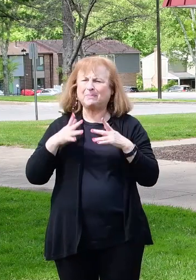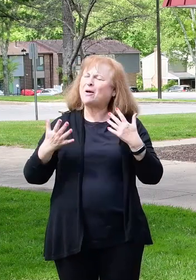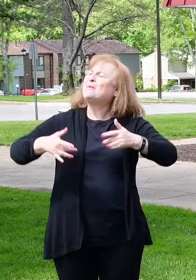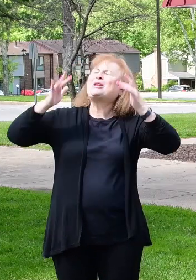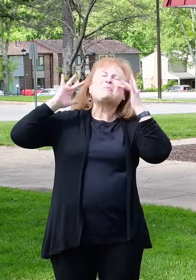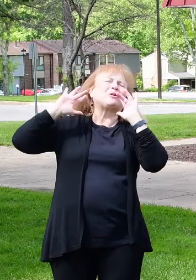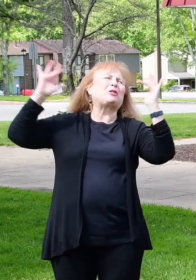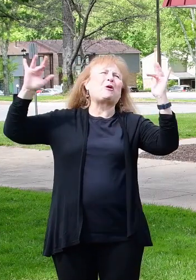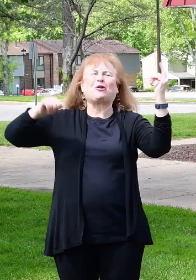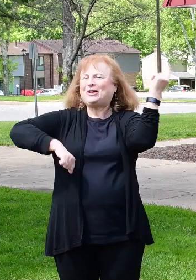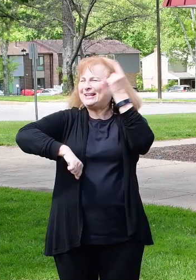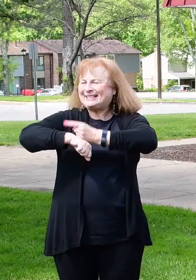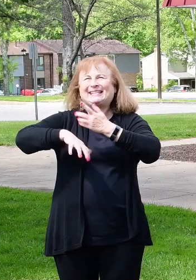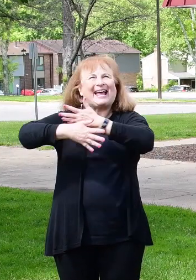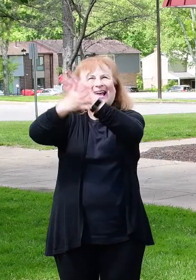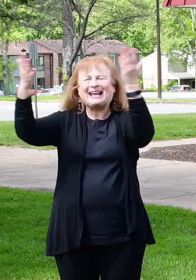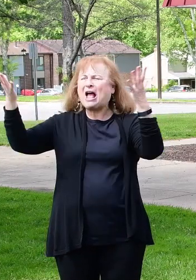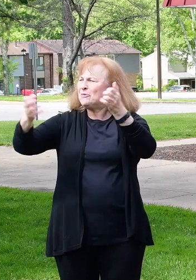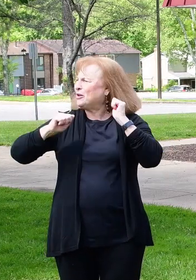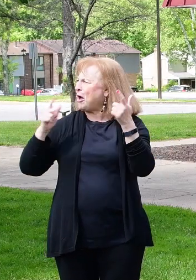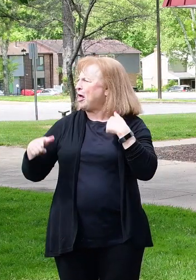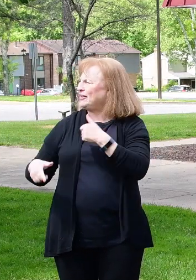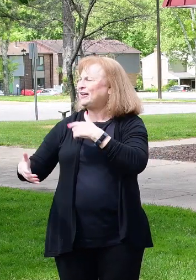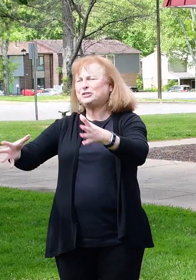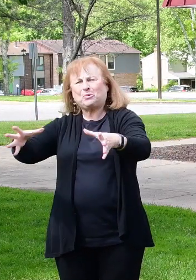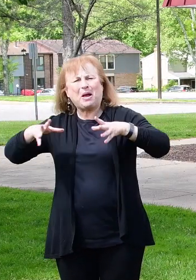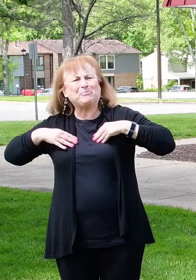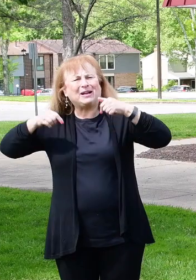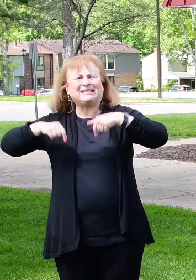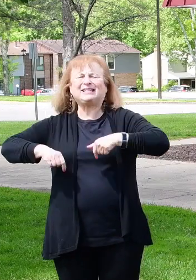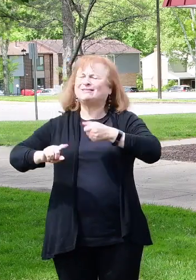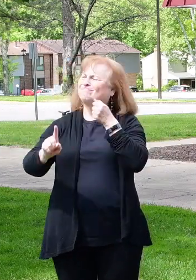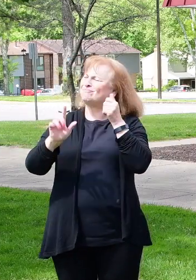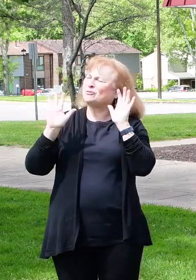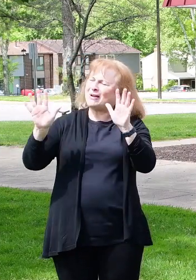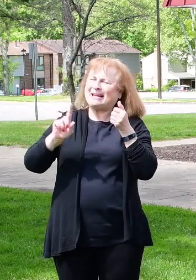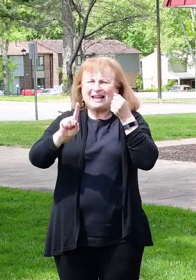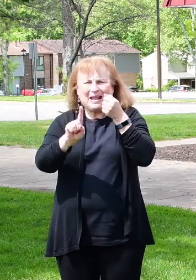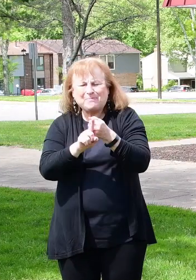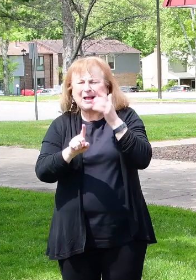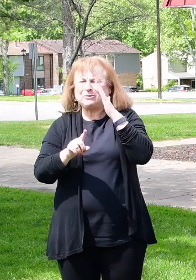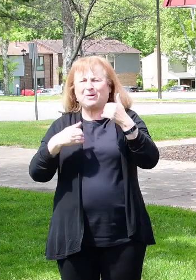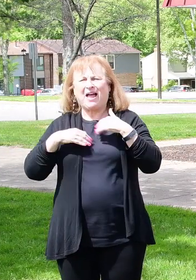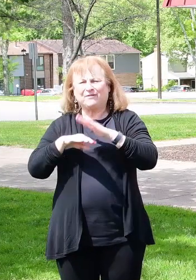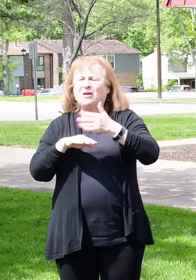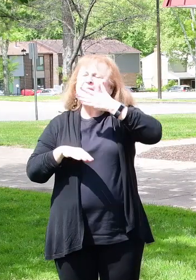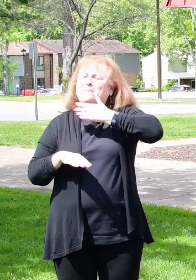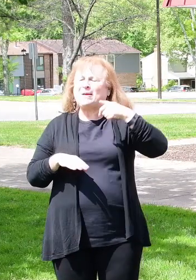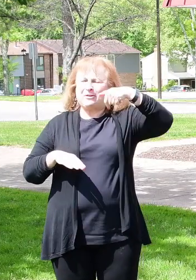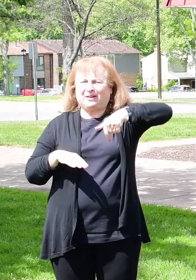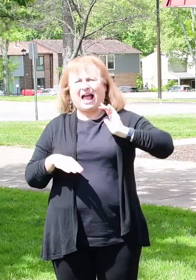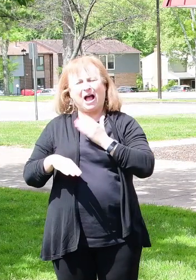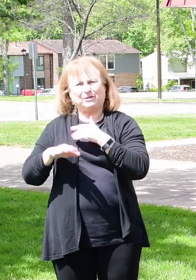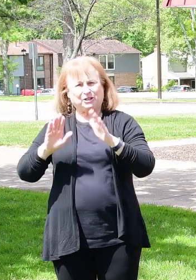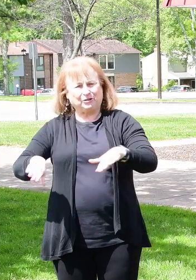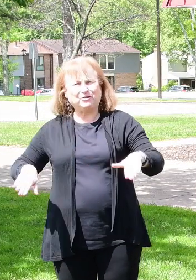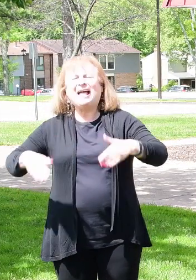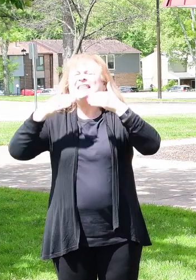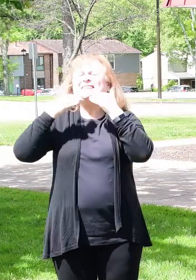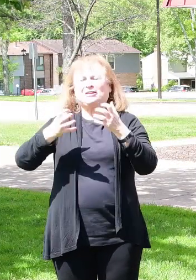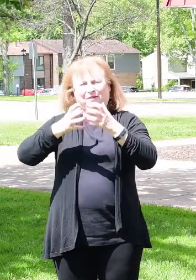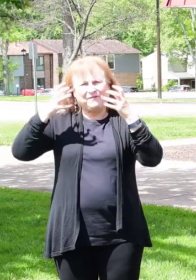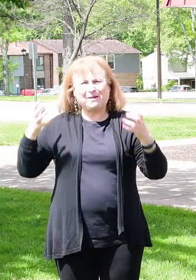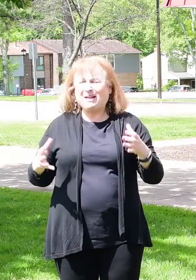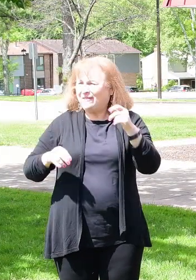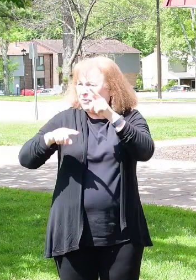a glorious day it is. And I want all of us to embrace this for the impact that this will have on the betterment of our children. Thank you